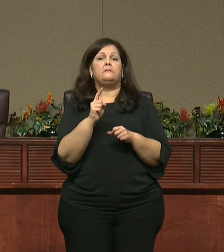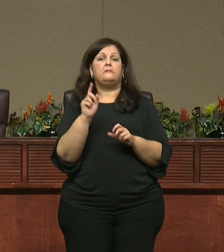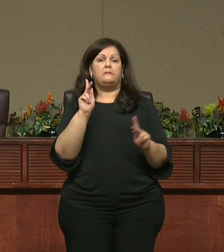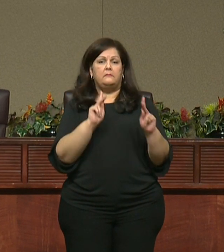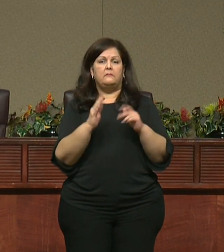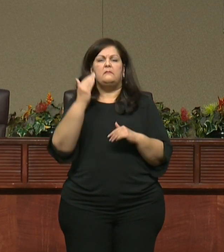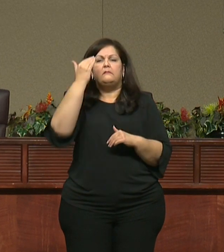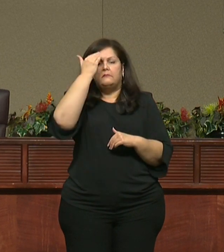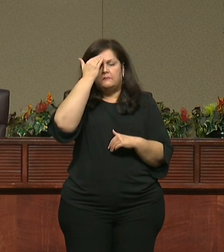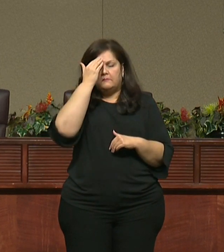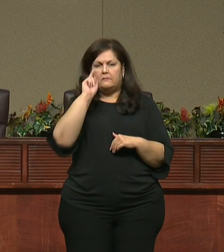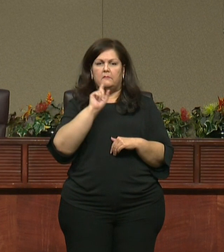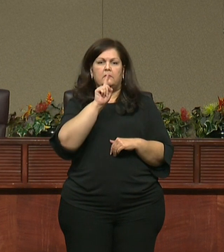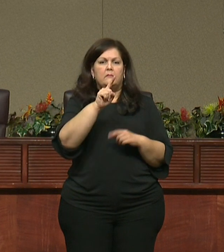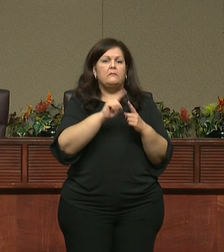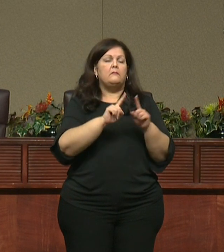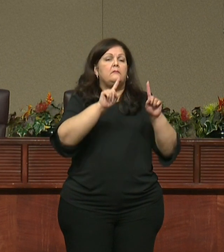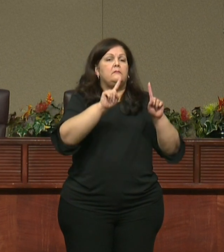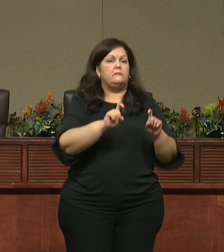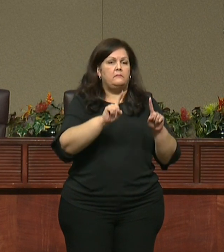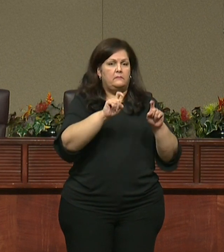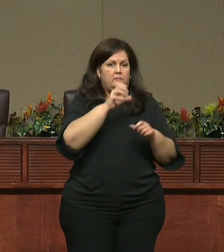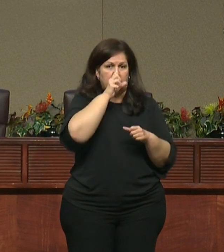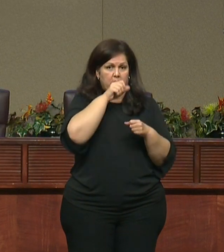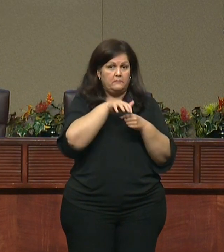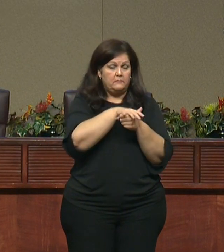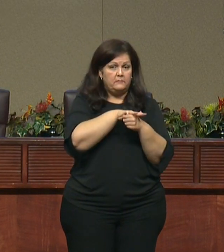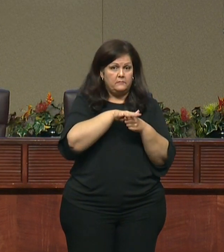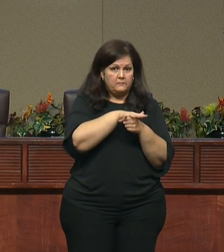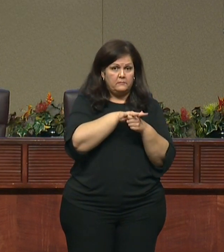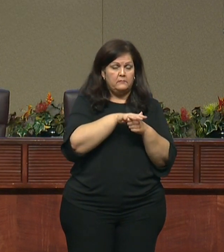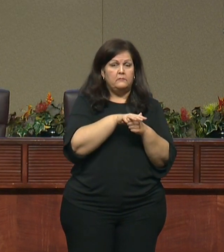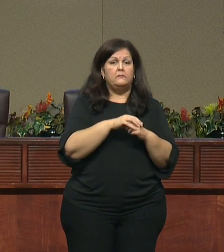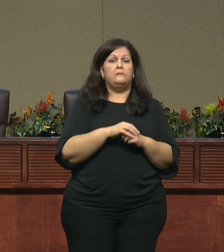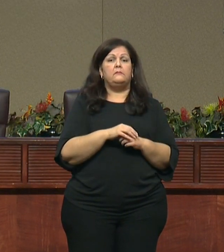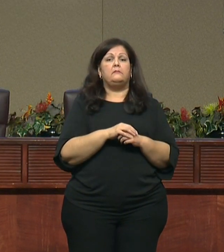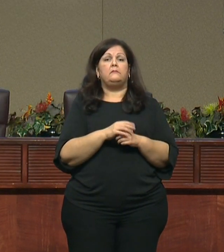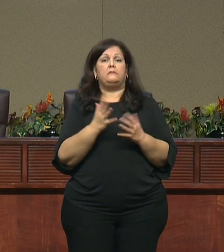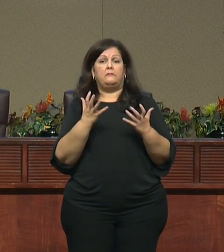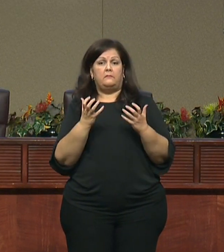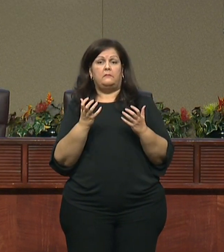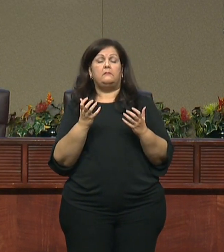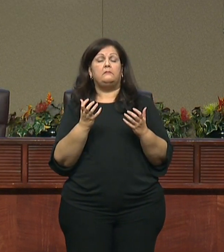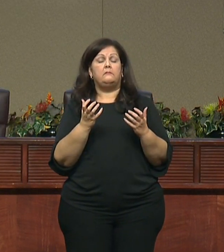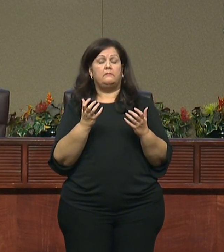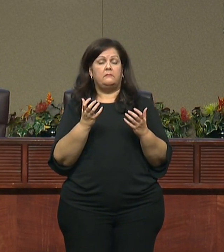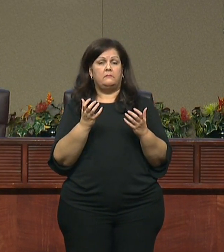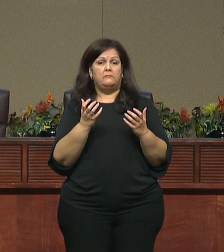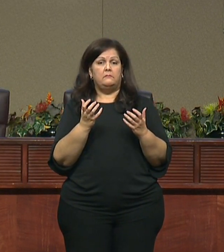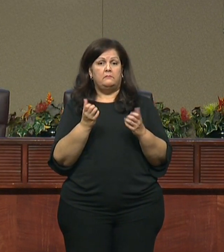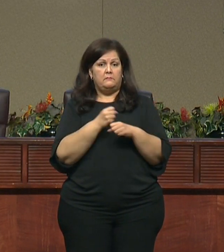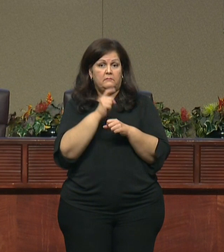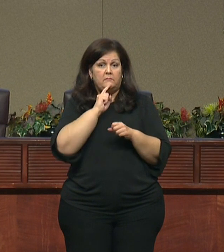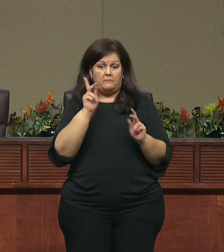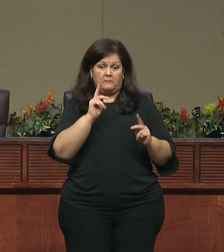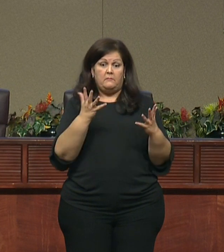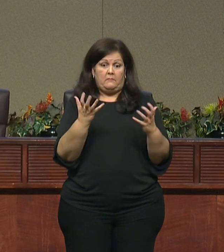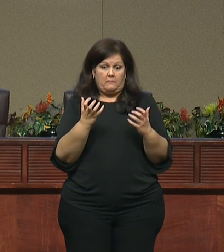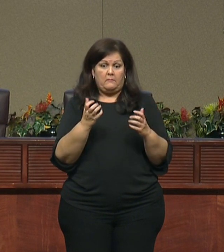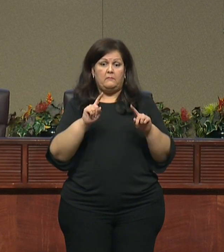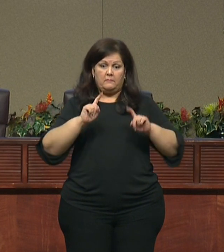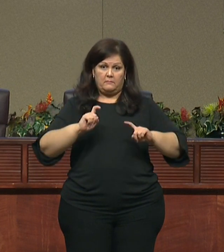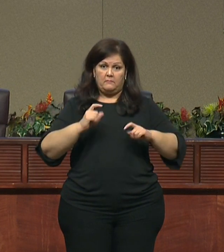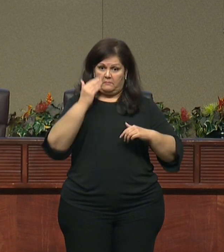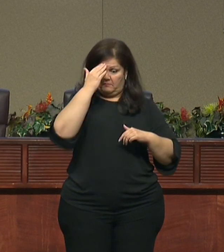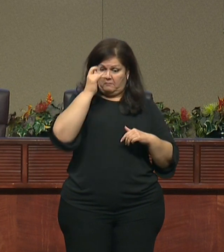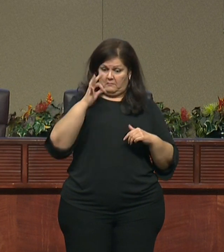there is testing available here within Orange County. We want to ensure that people who desire to be tested have the ability to do